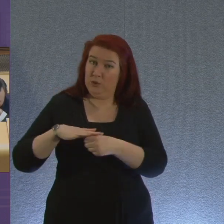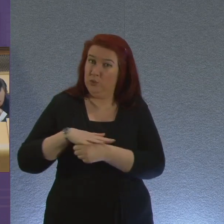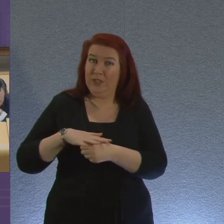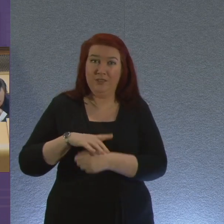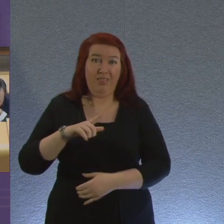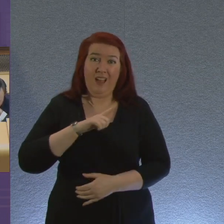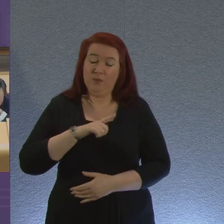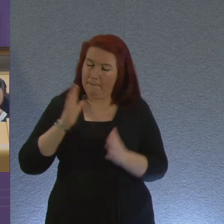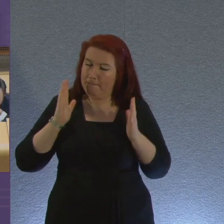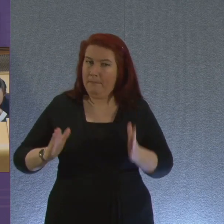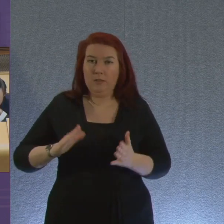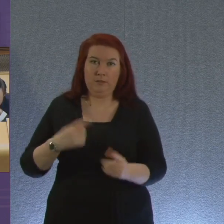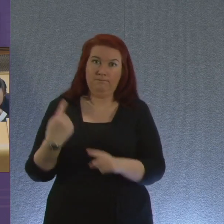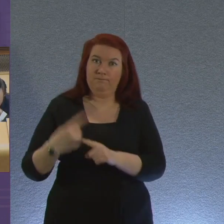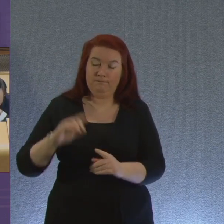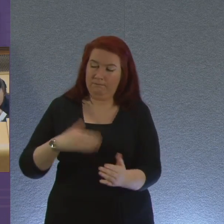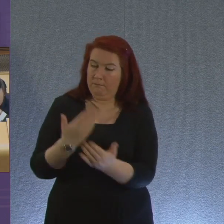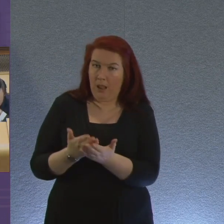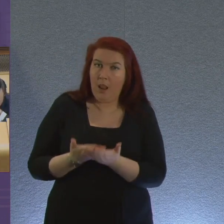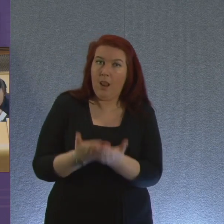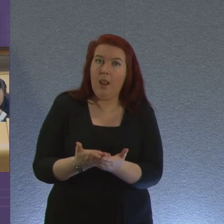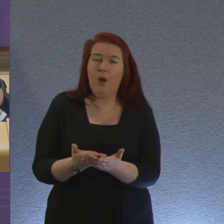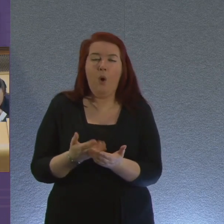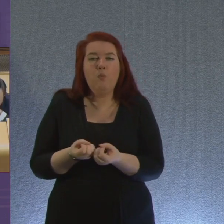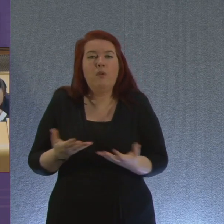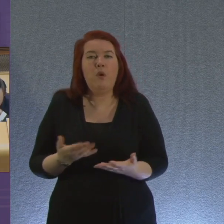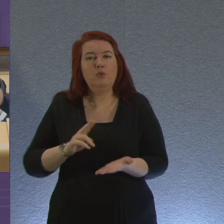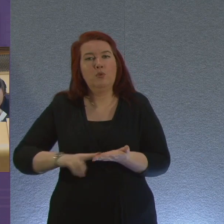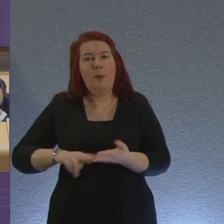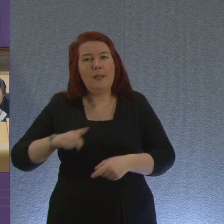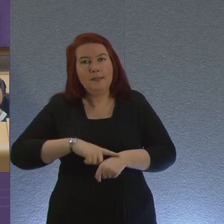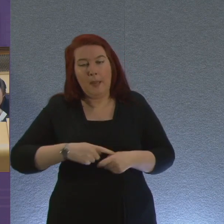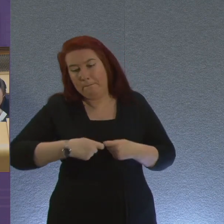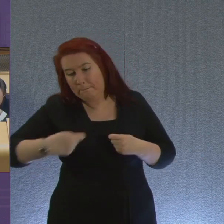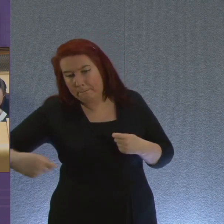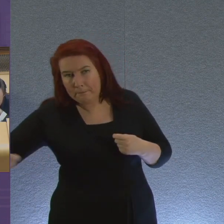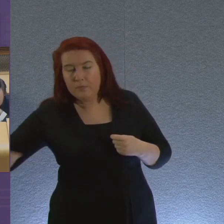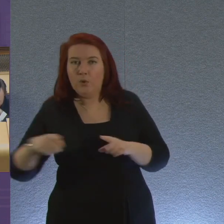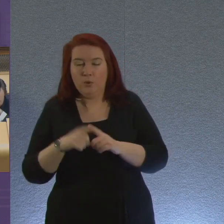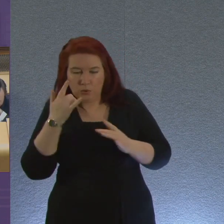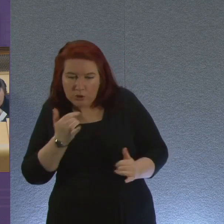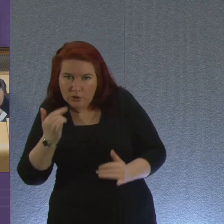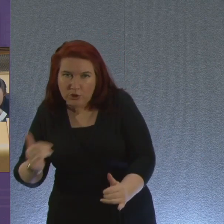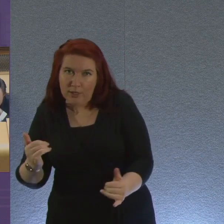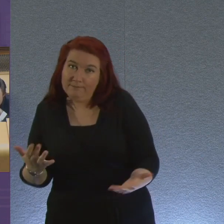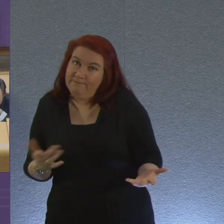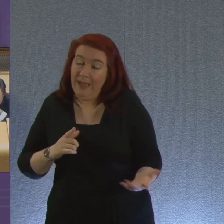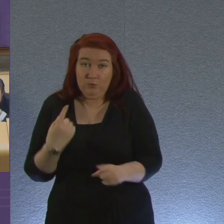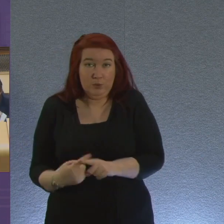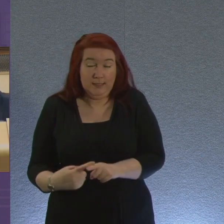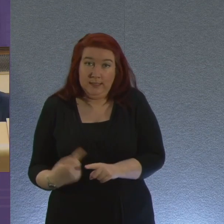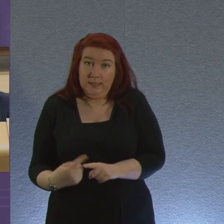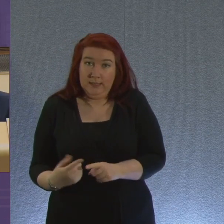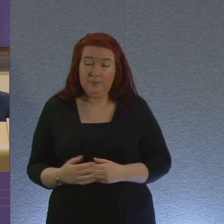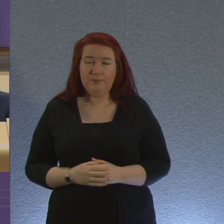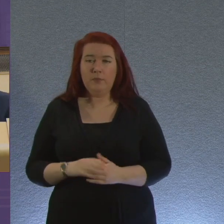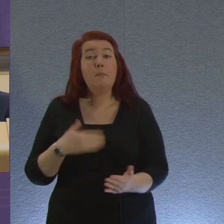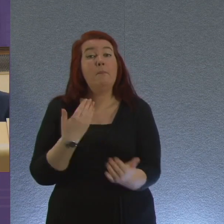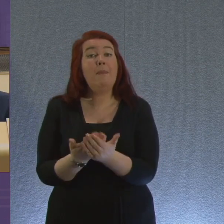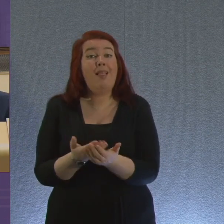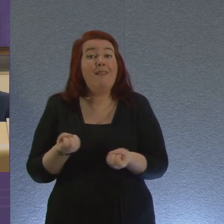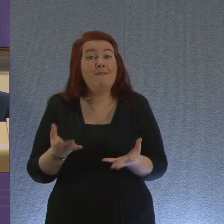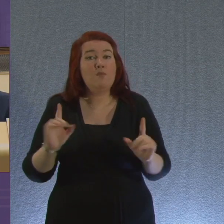ahead with legislation without the normal level of safeguards. What this bill does is introduce a whole range of new powers